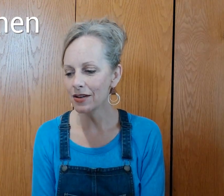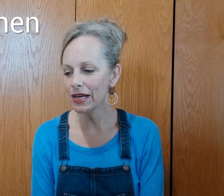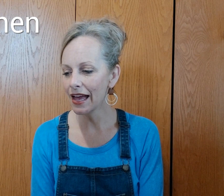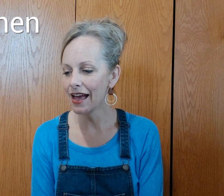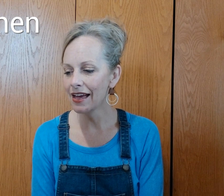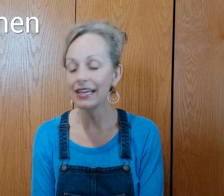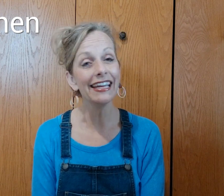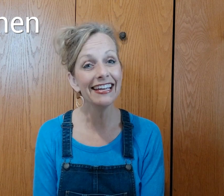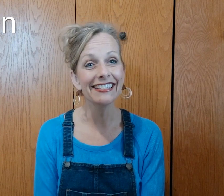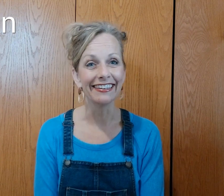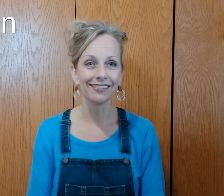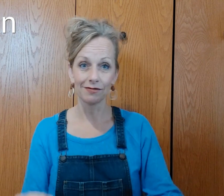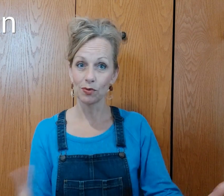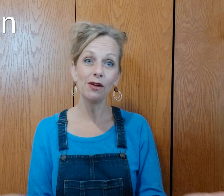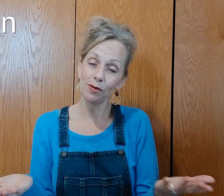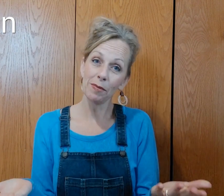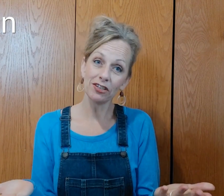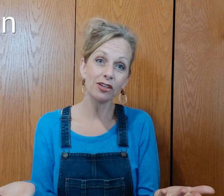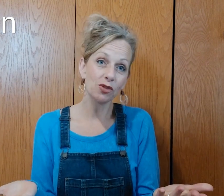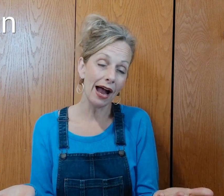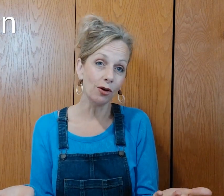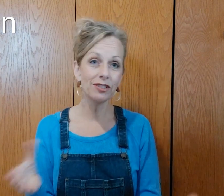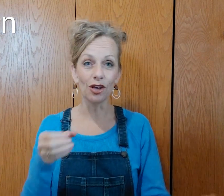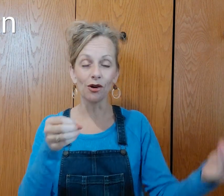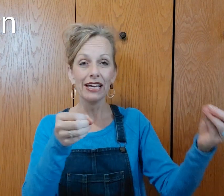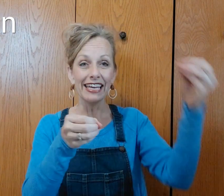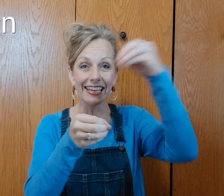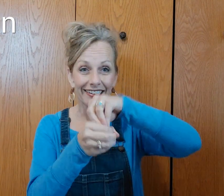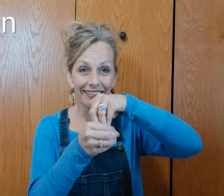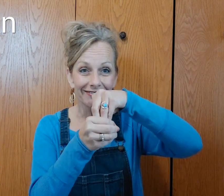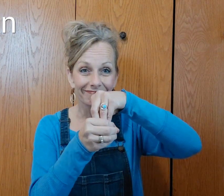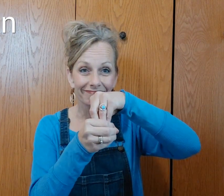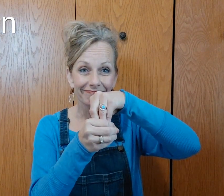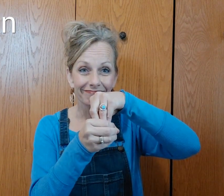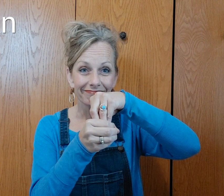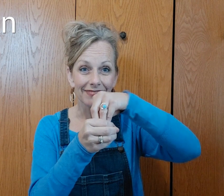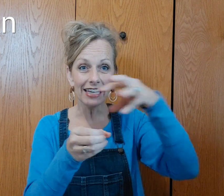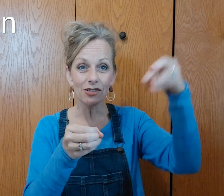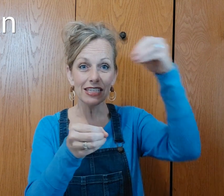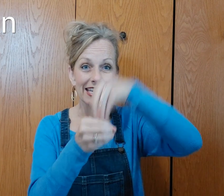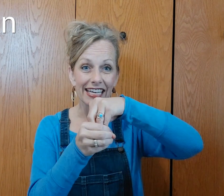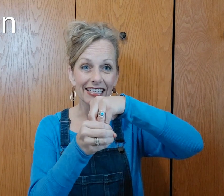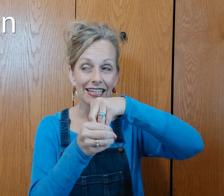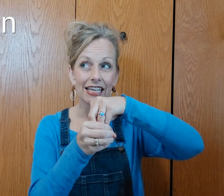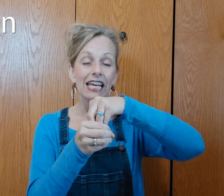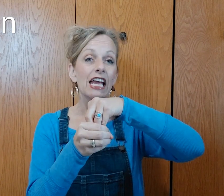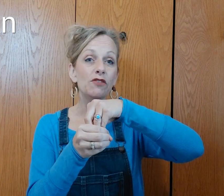Then we had in. Well, remember I taught you out. So in. Okay. Do you see in? If you